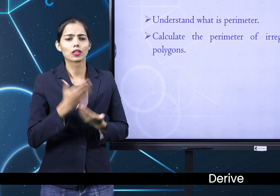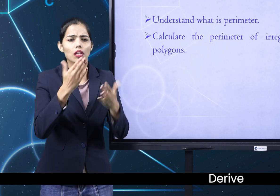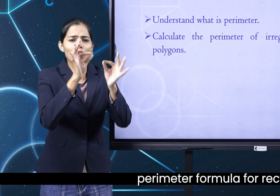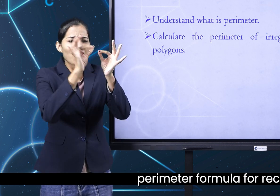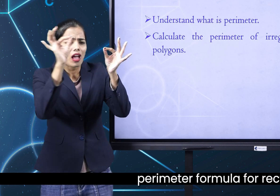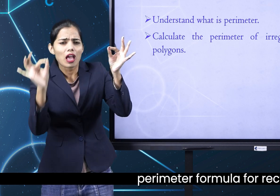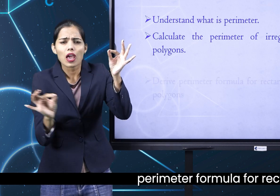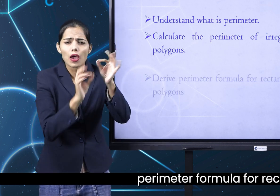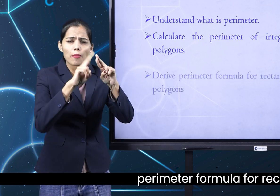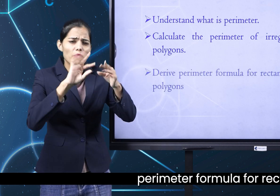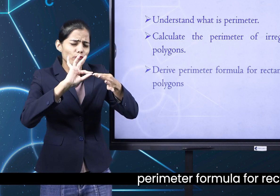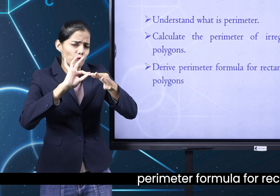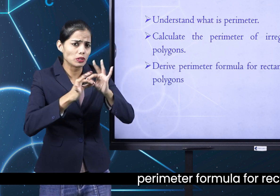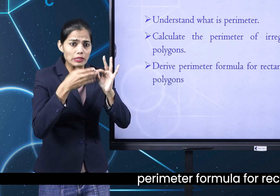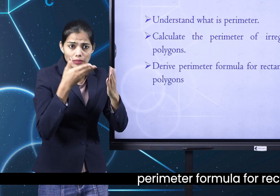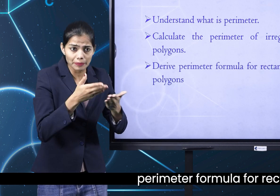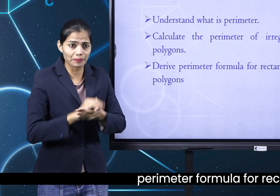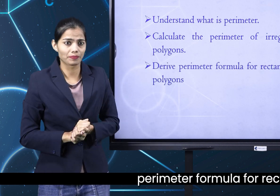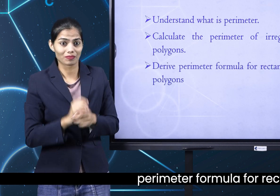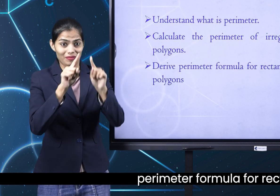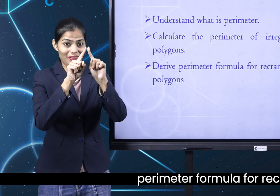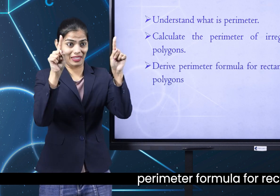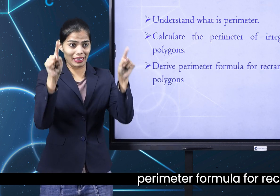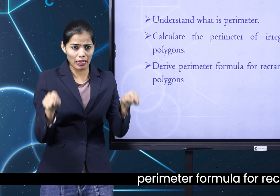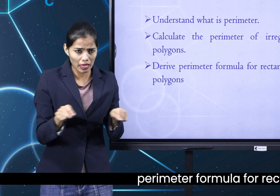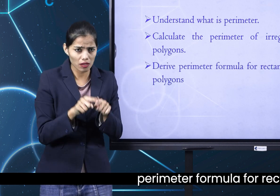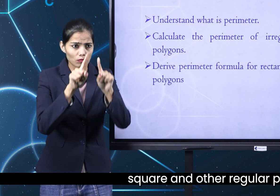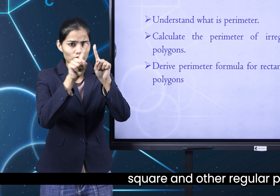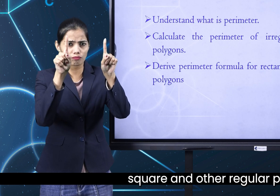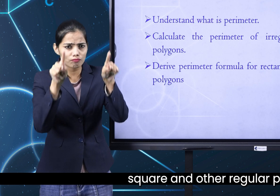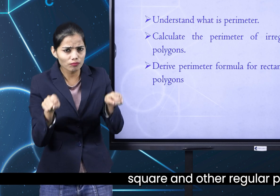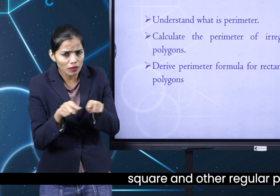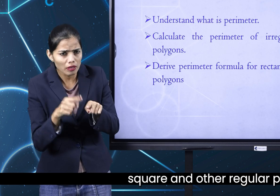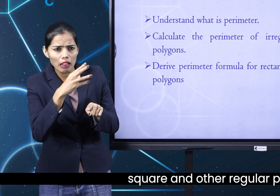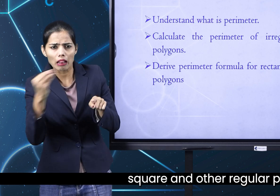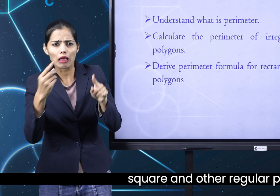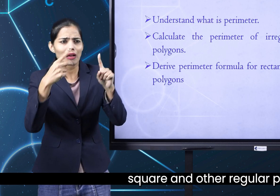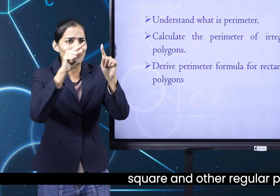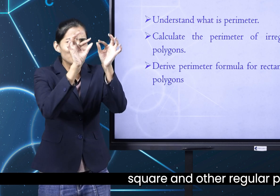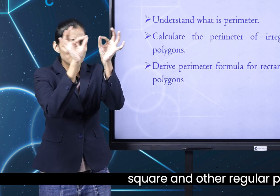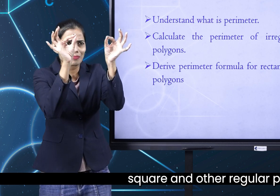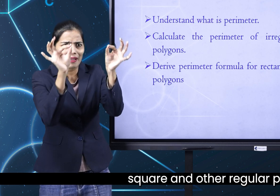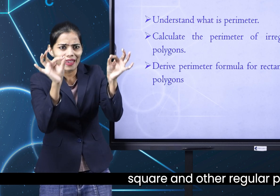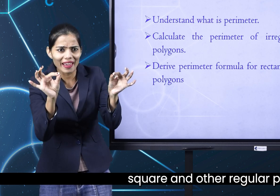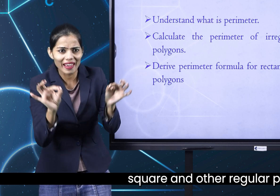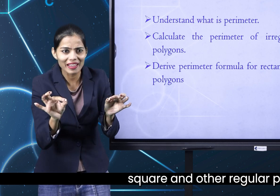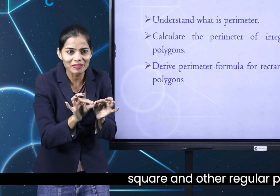derive perimeter formula for rectangle, square and other regular polygons.